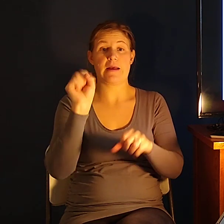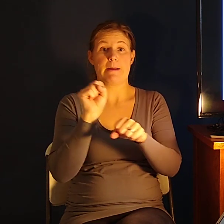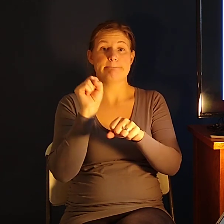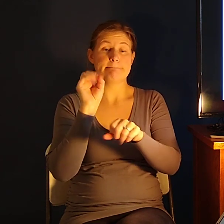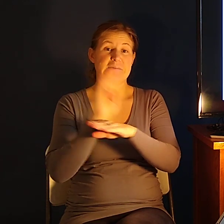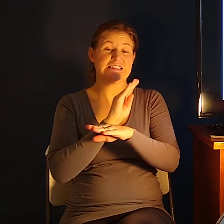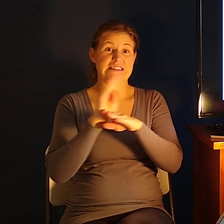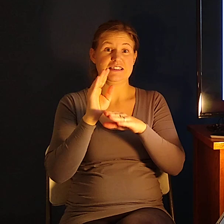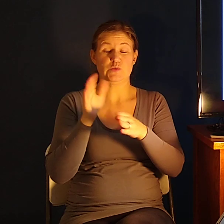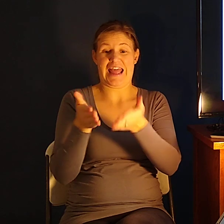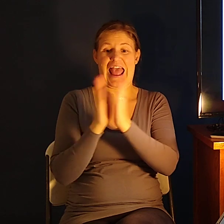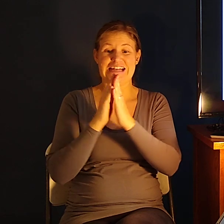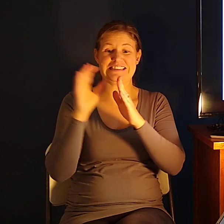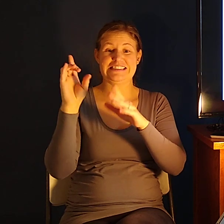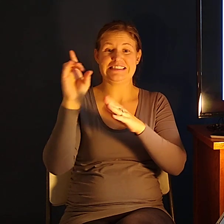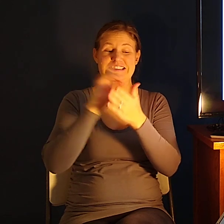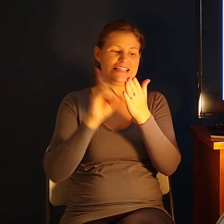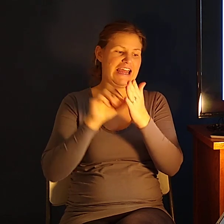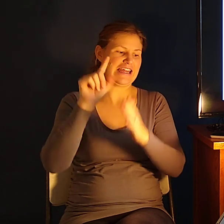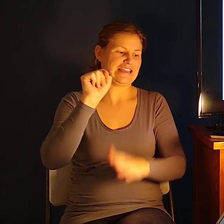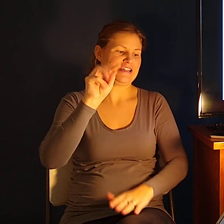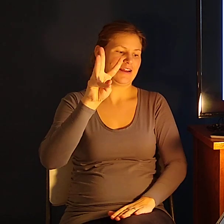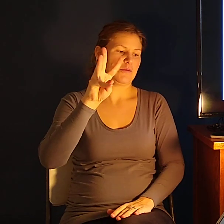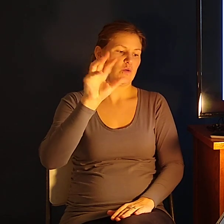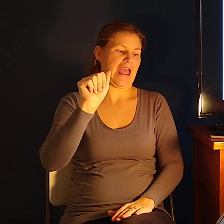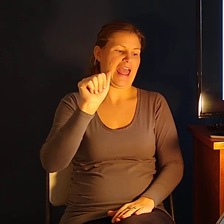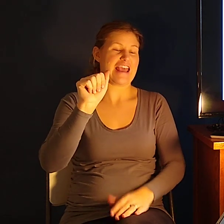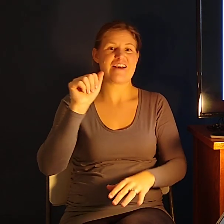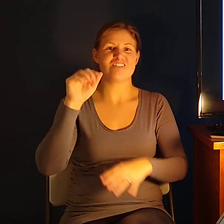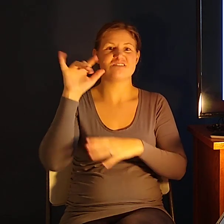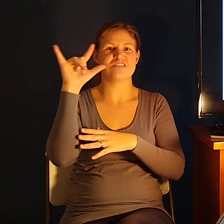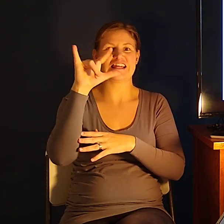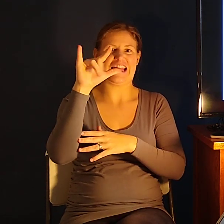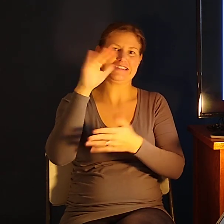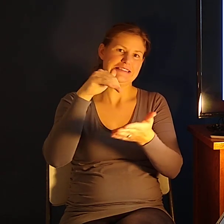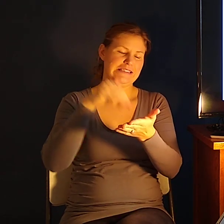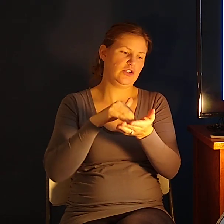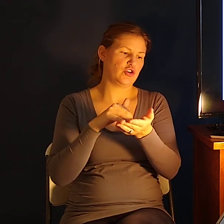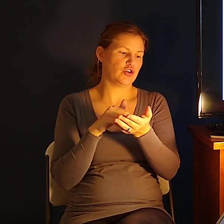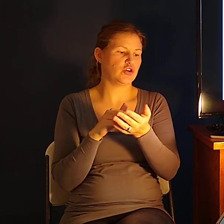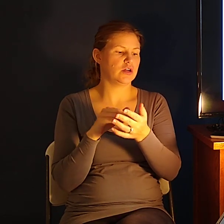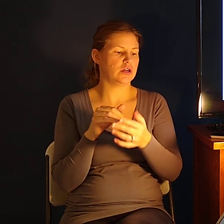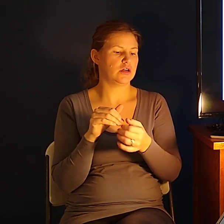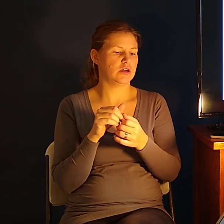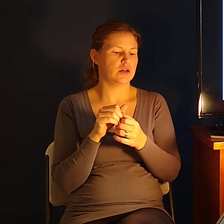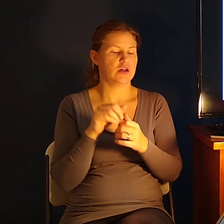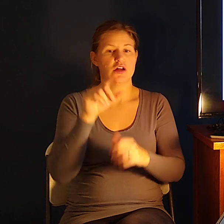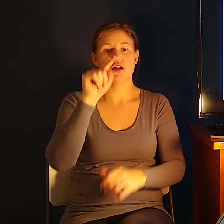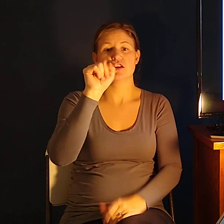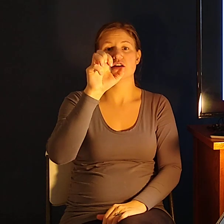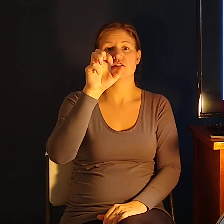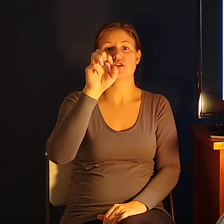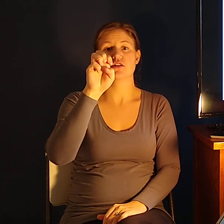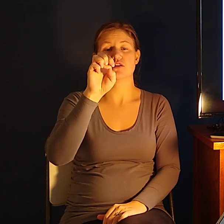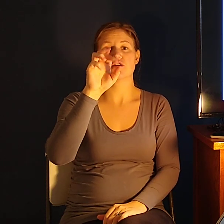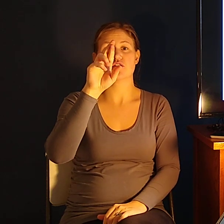the TWA Flight Center. The terminal is a pioneering example